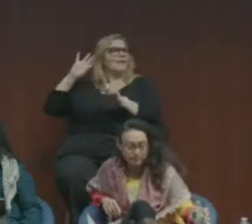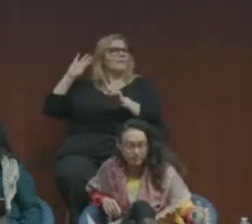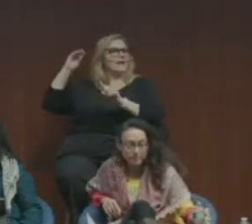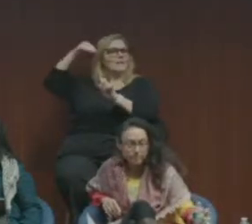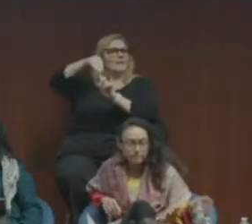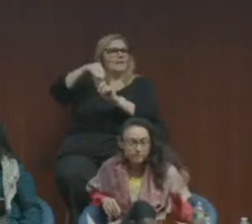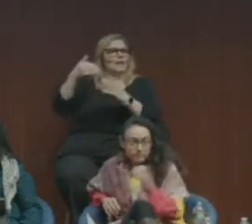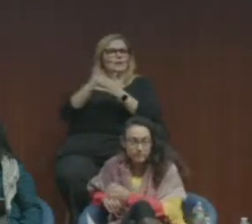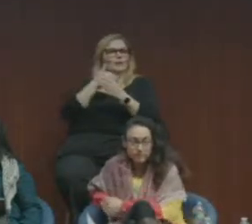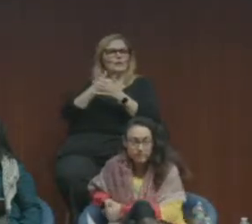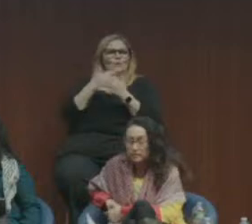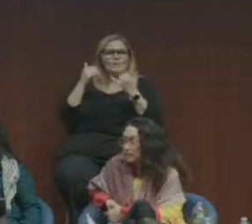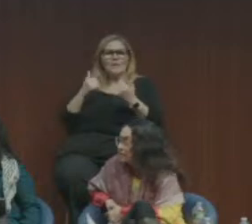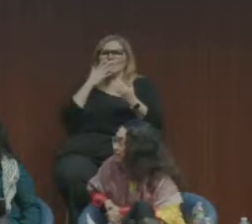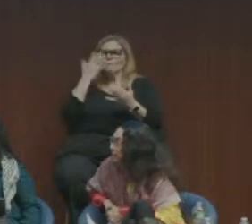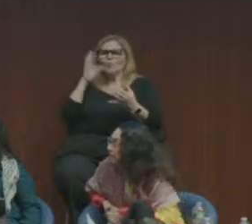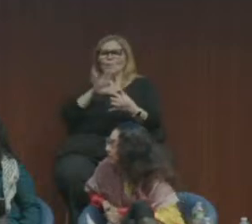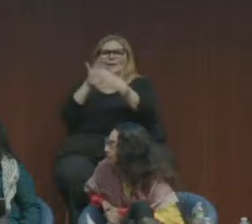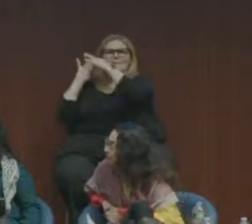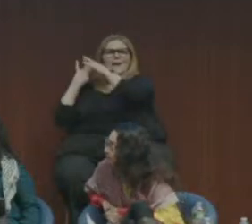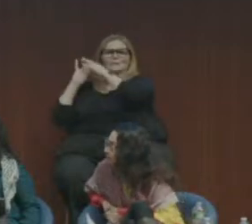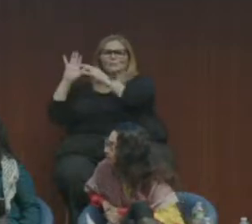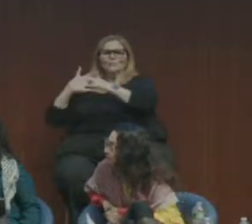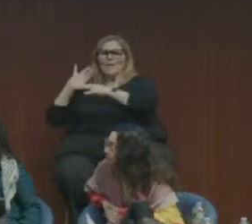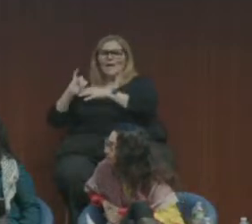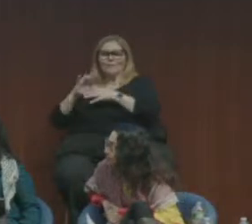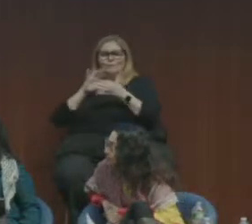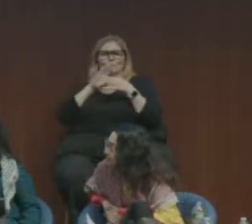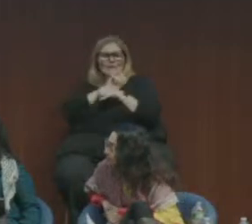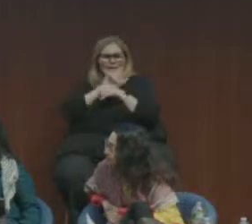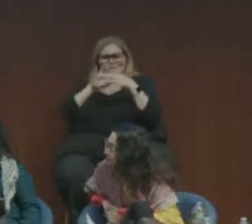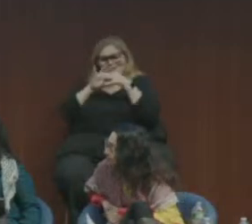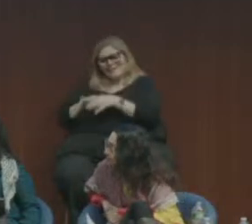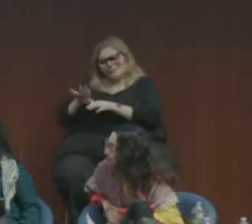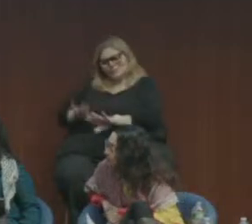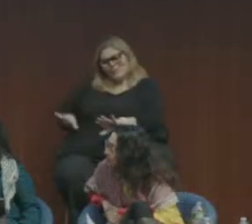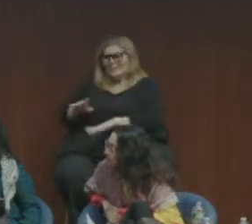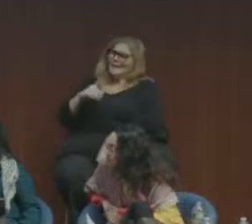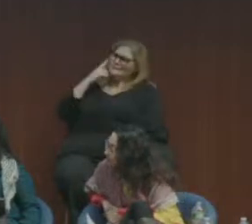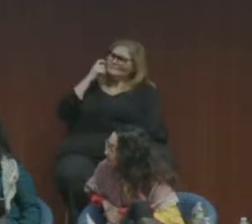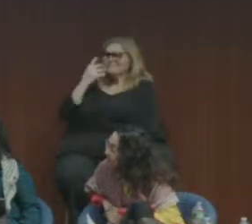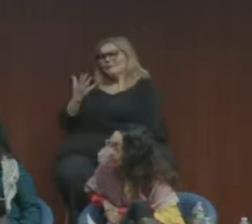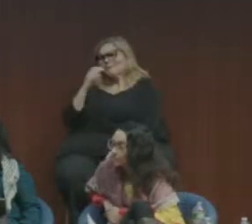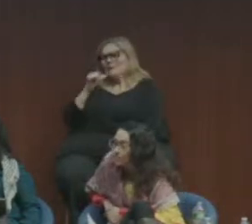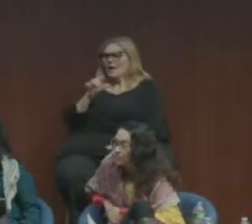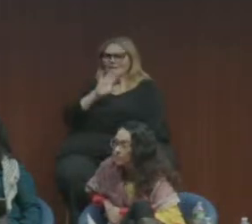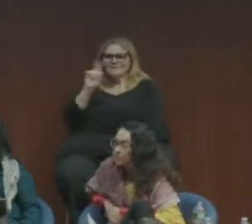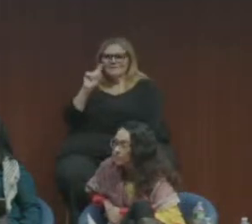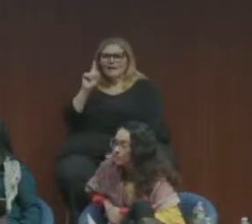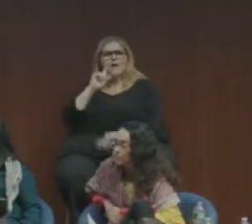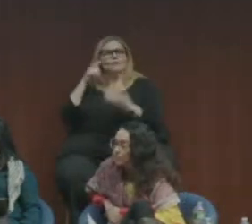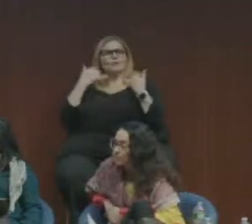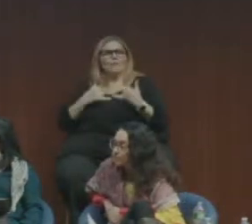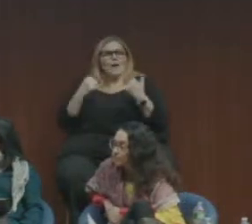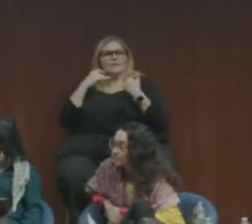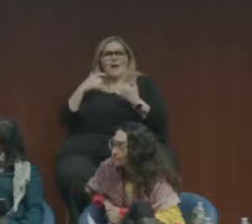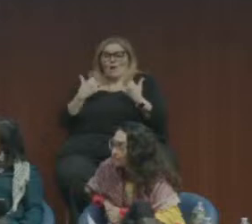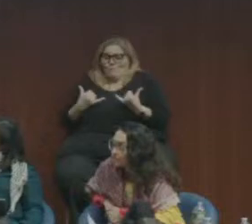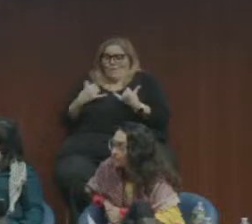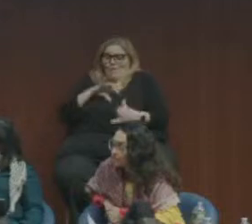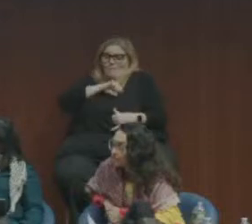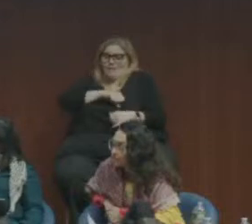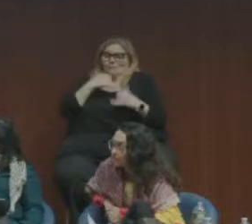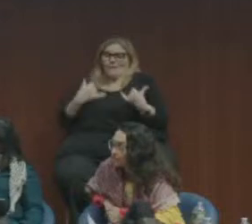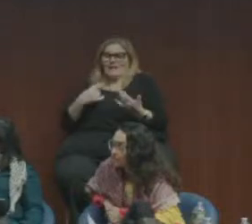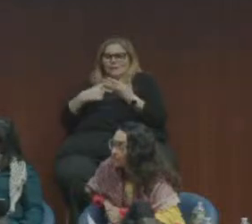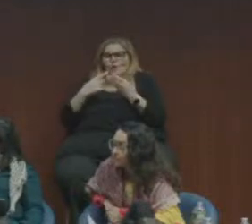you are actually have a connection to the land or not. So by writing, the Palestinians are also talking to